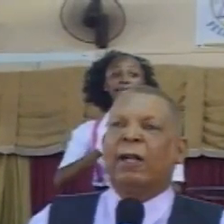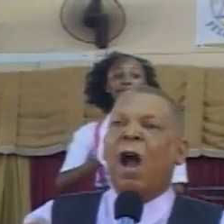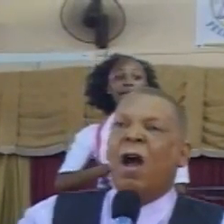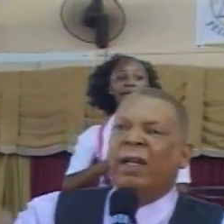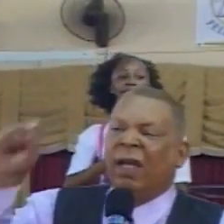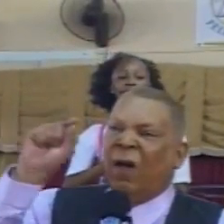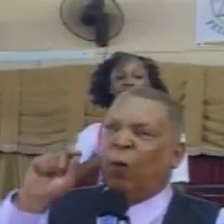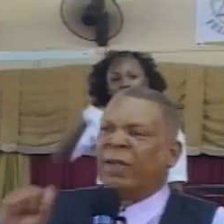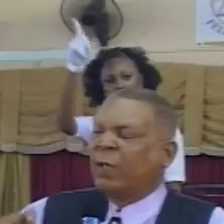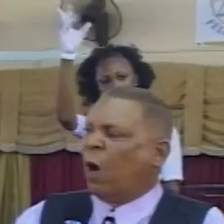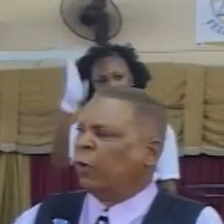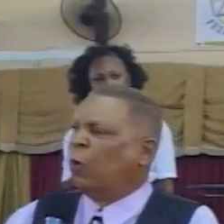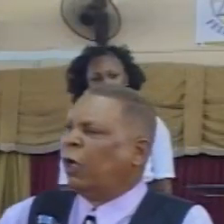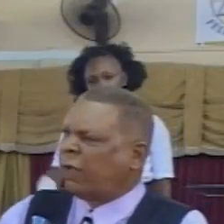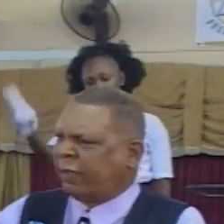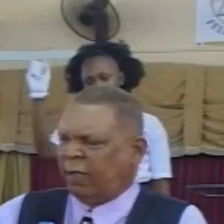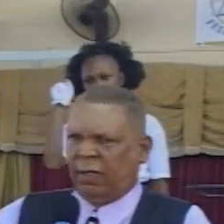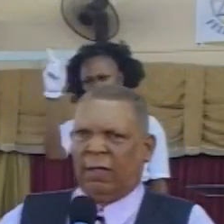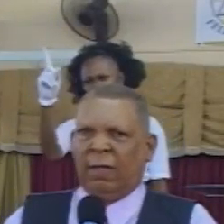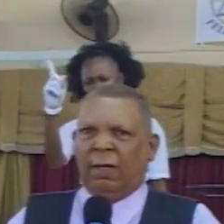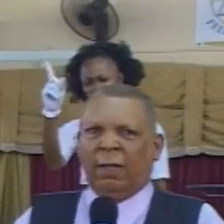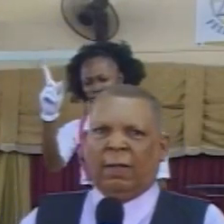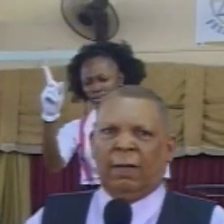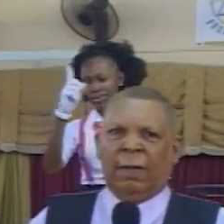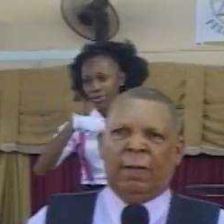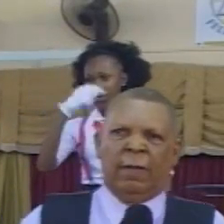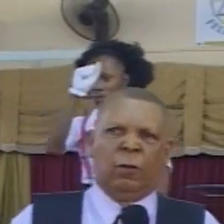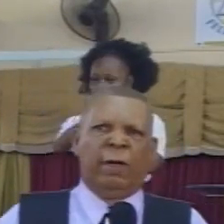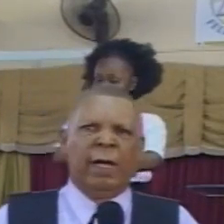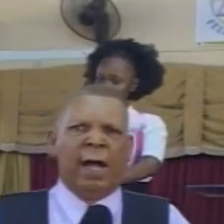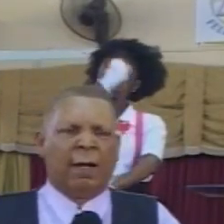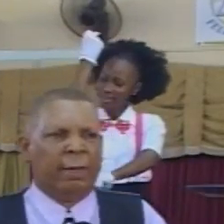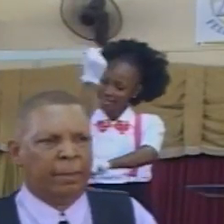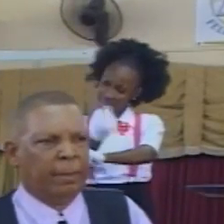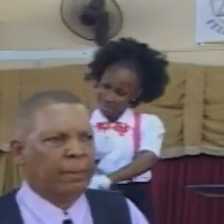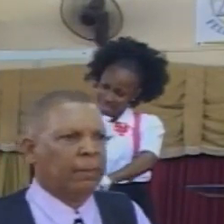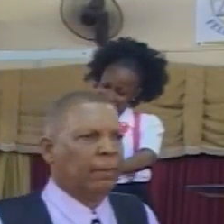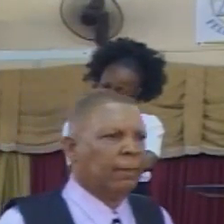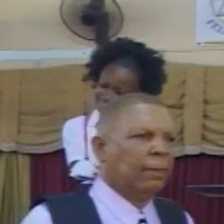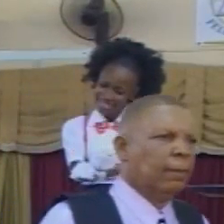And God was the one who locked the door of the ark.